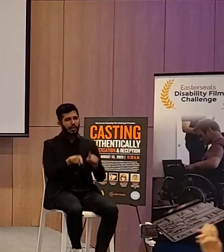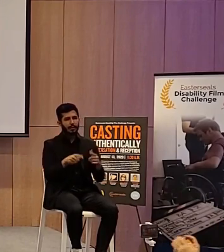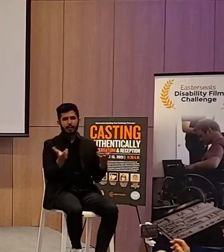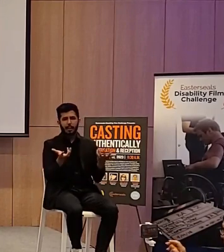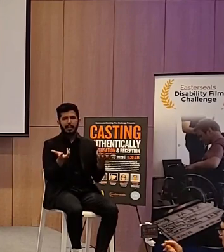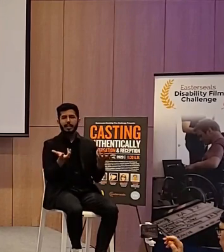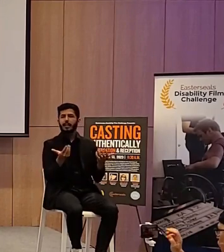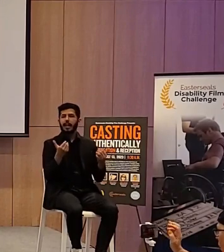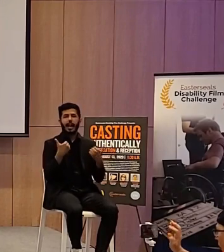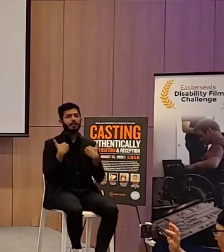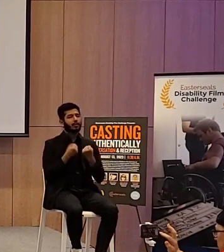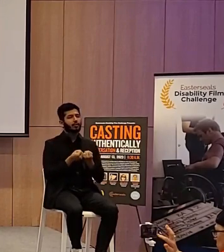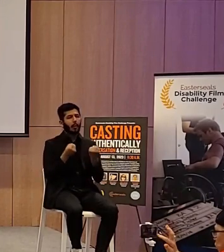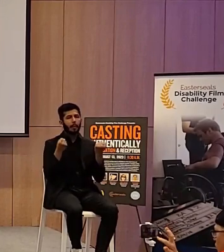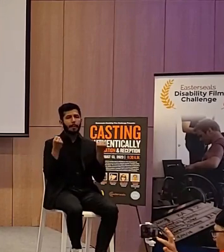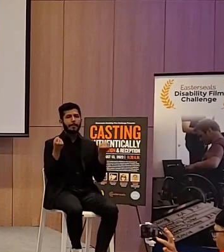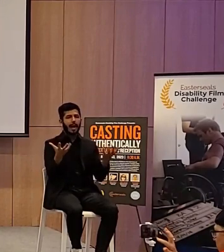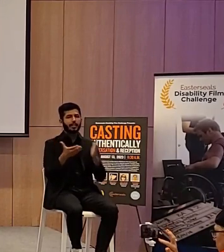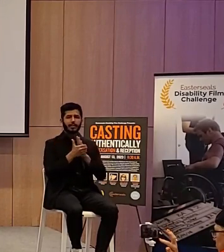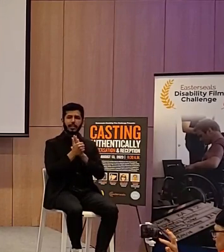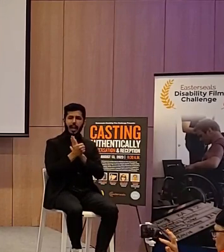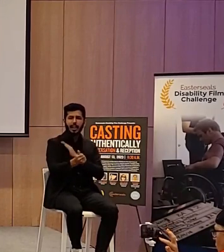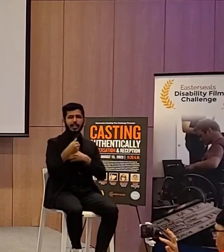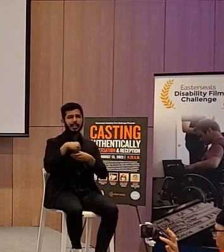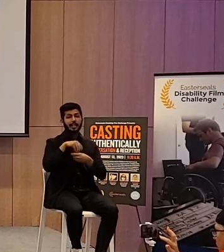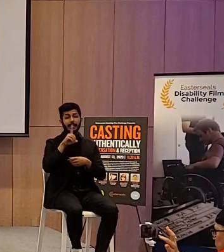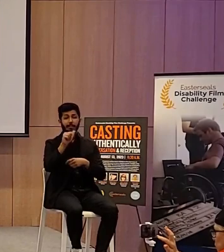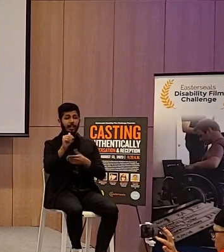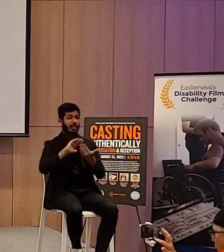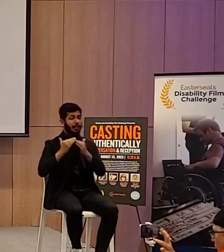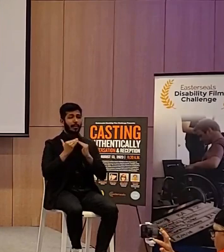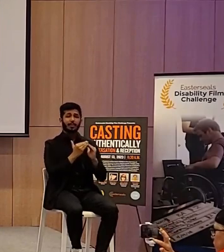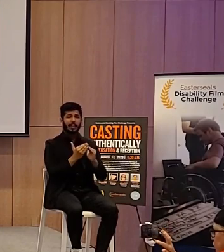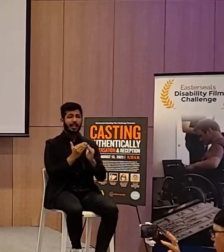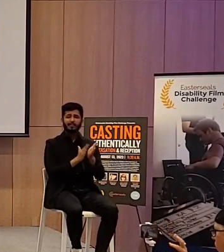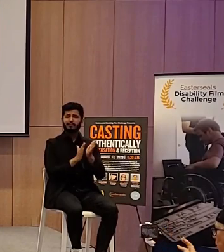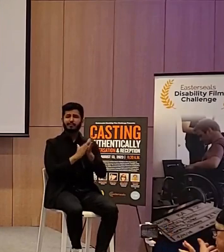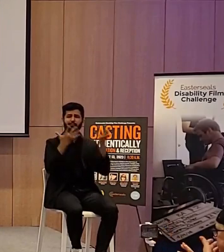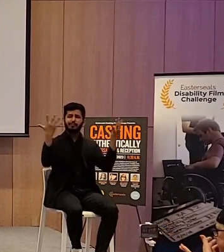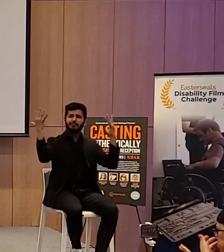so much talent in the disability community. And I feel so honored